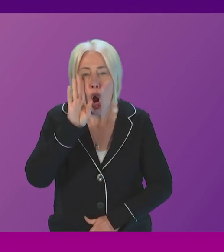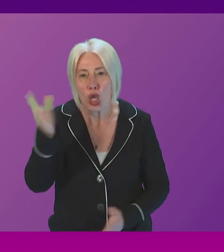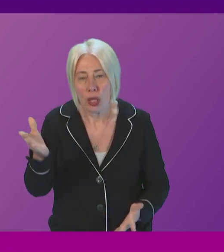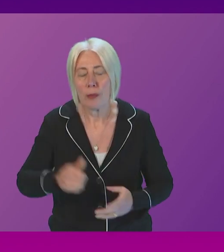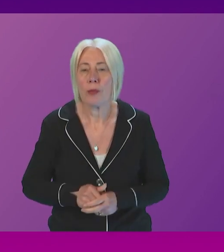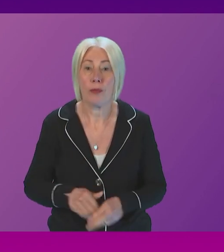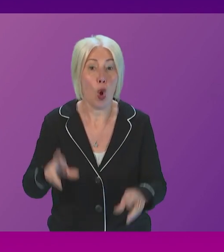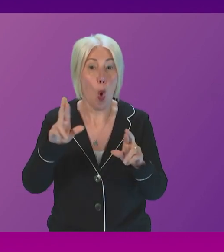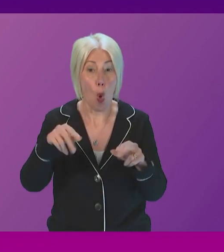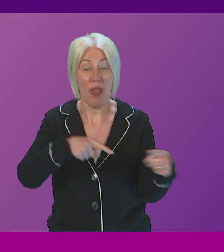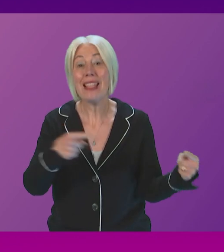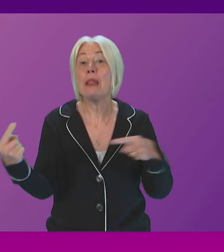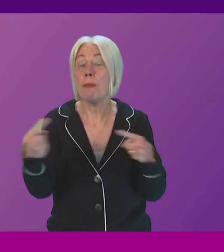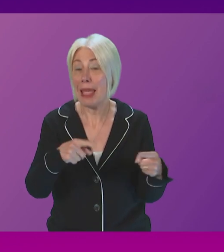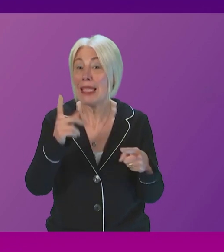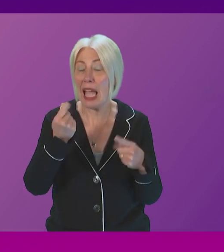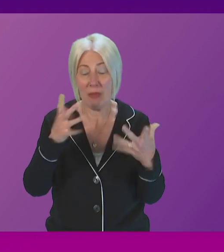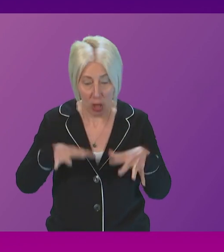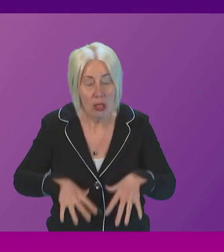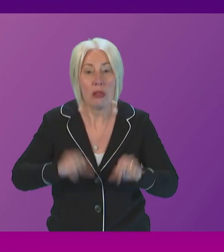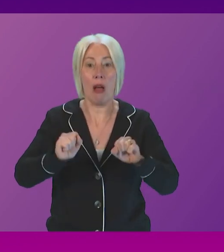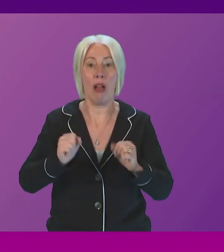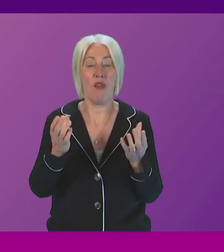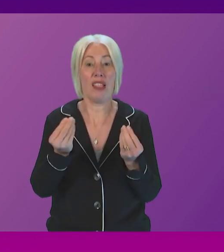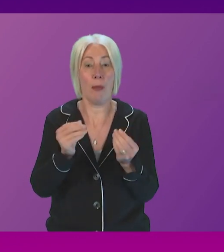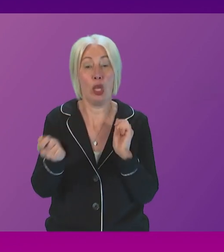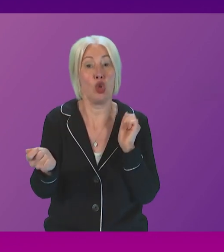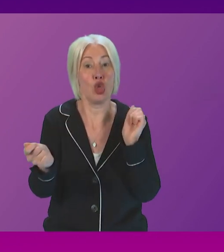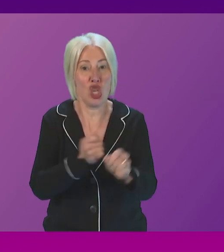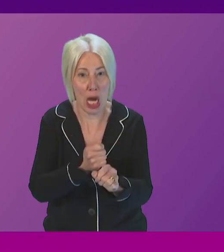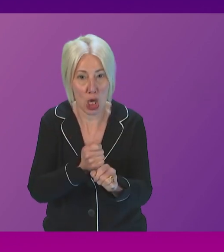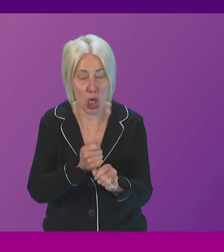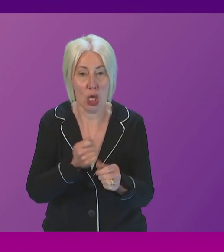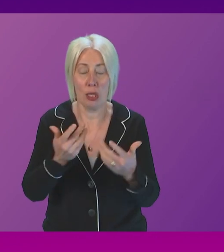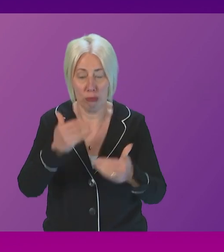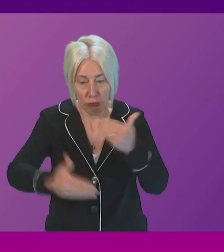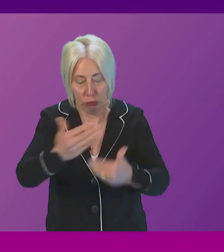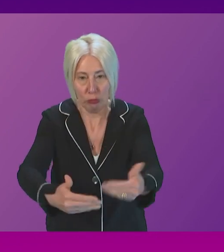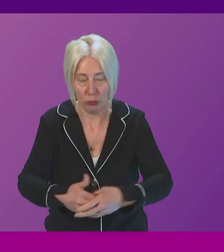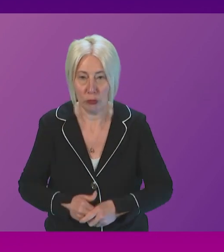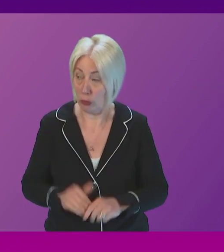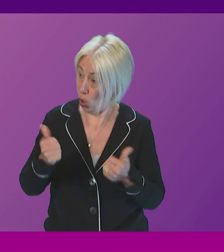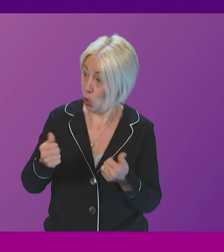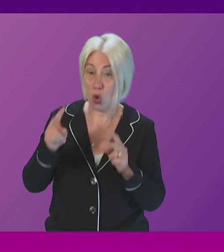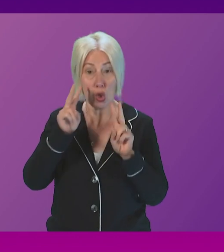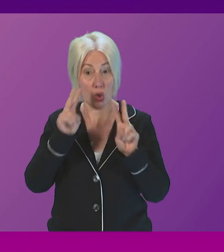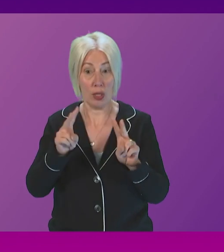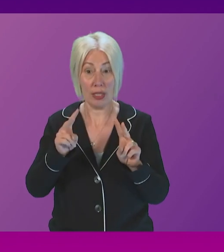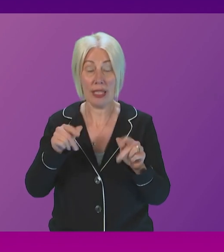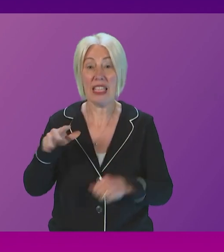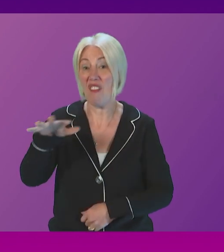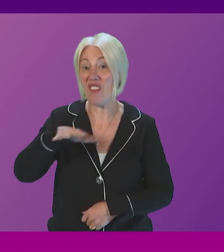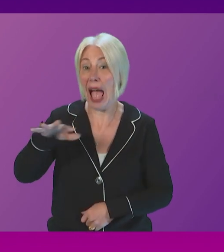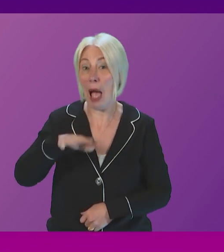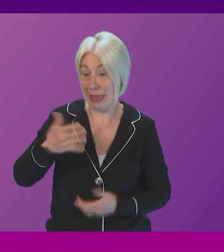I hope that this debate can be a catalyst for change and prompt for answers. It's good to see a number of the